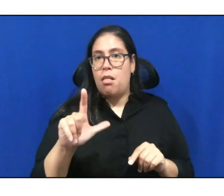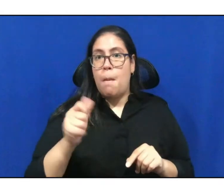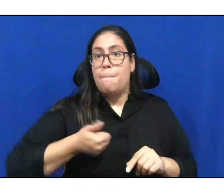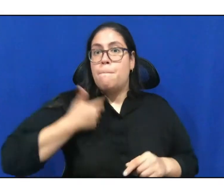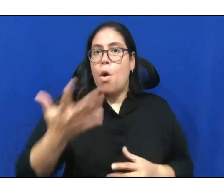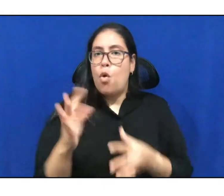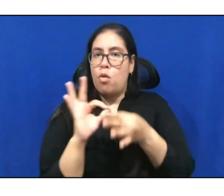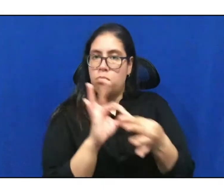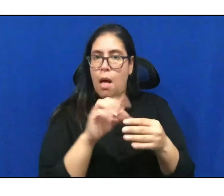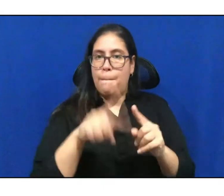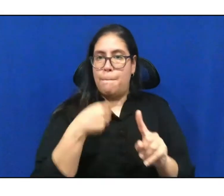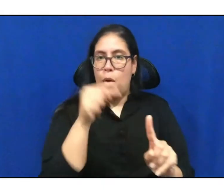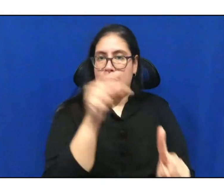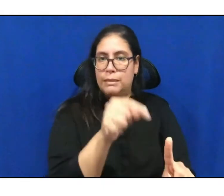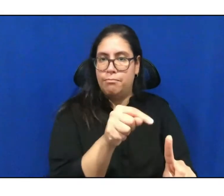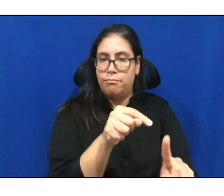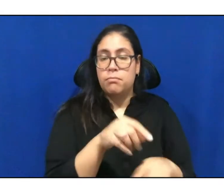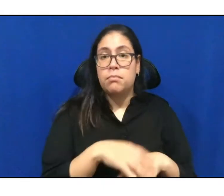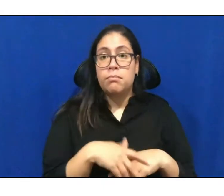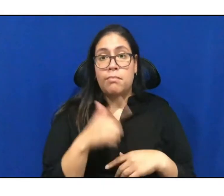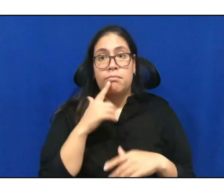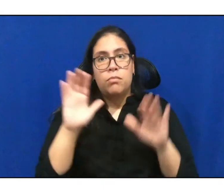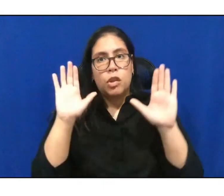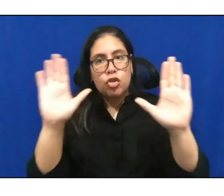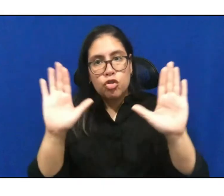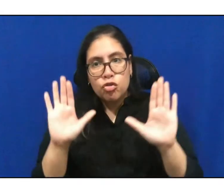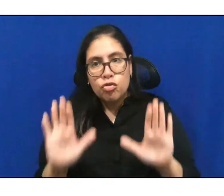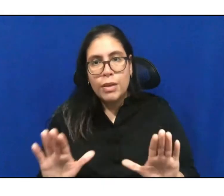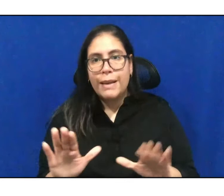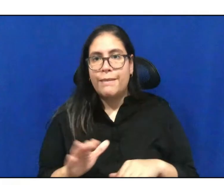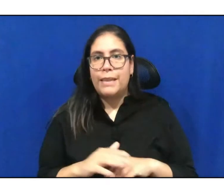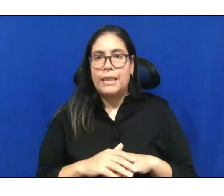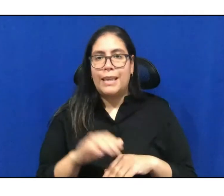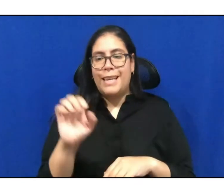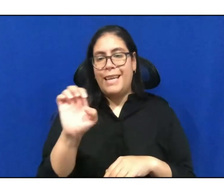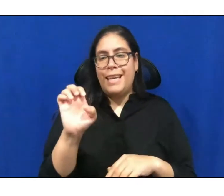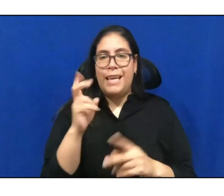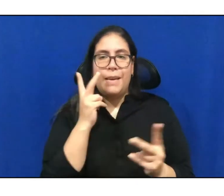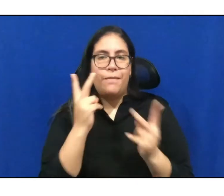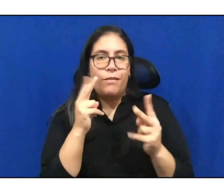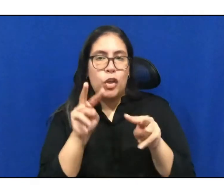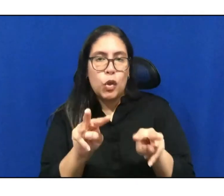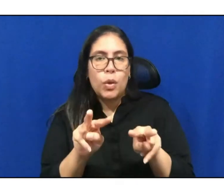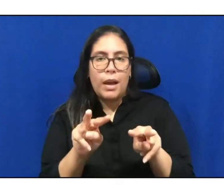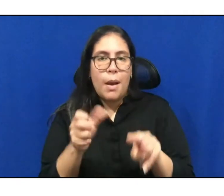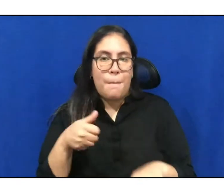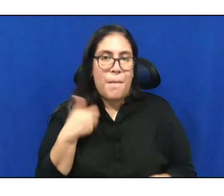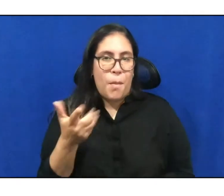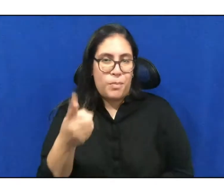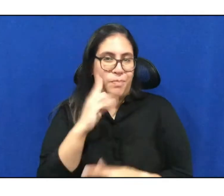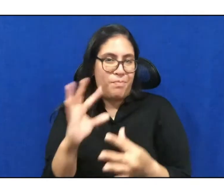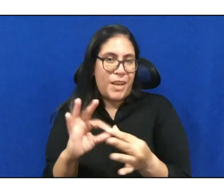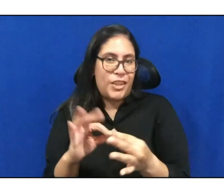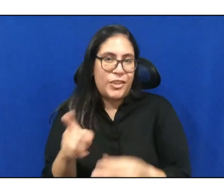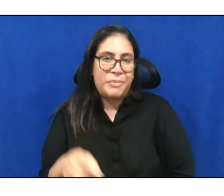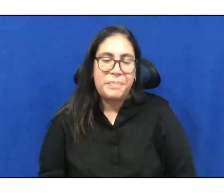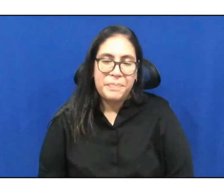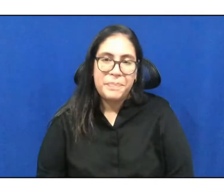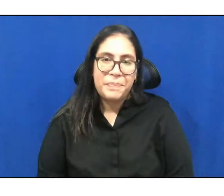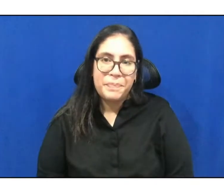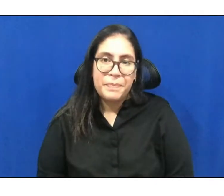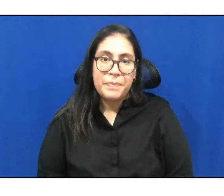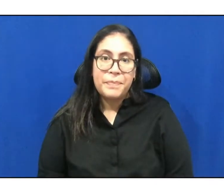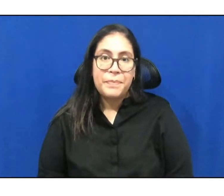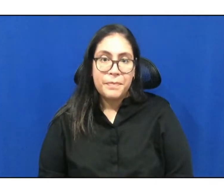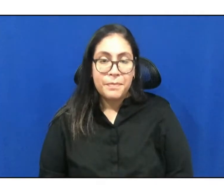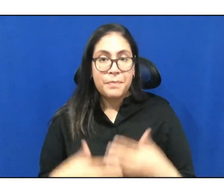probably find it. And it has that terrific Eve Ewing poem that you mentioned, Kevin. I would like Madam